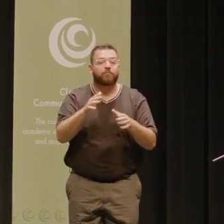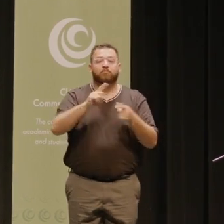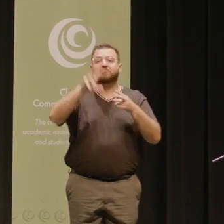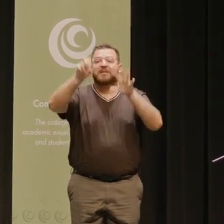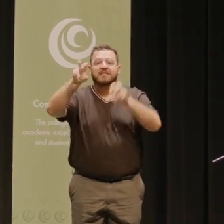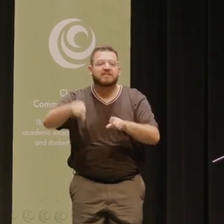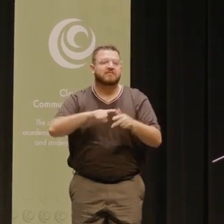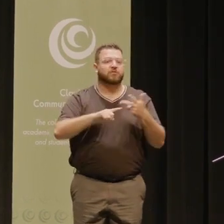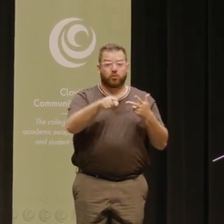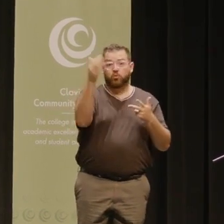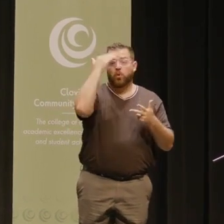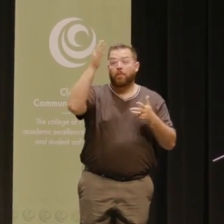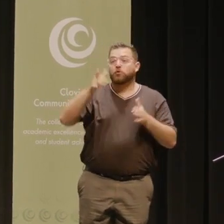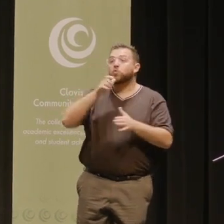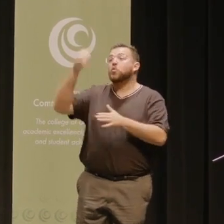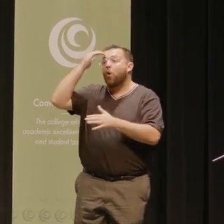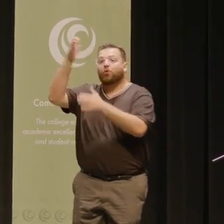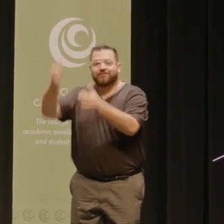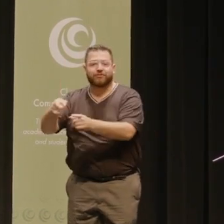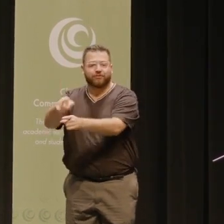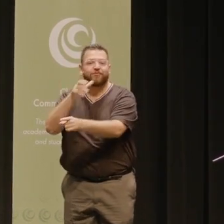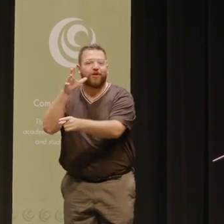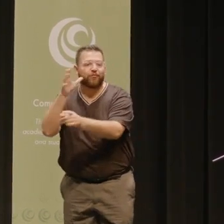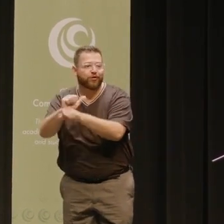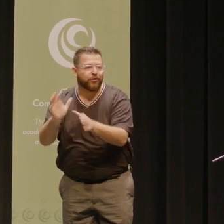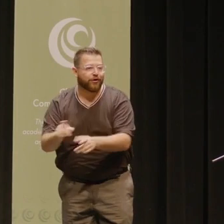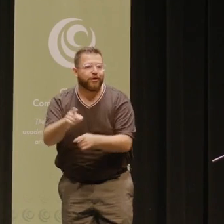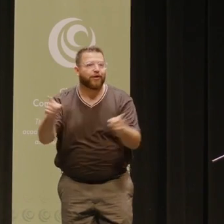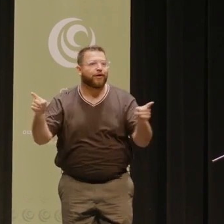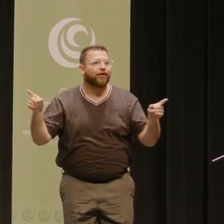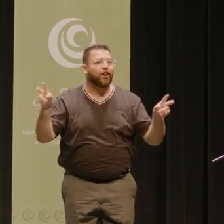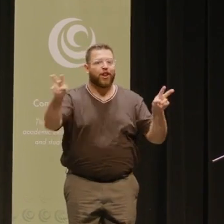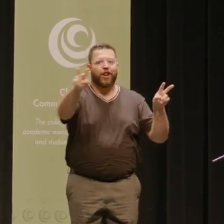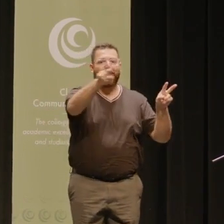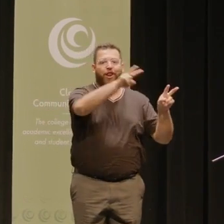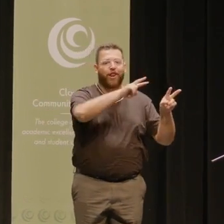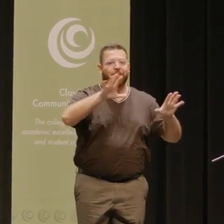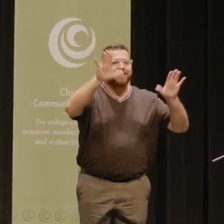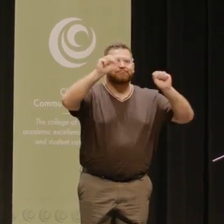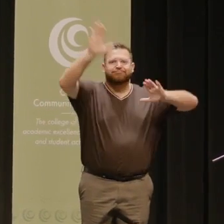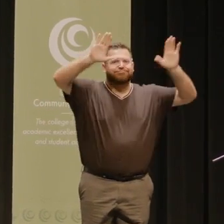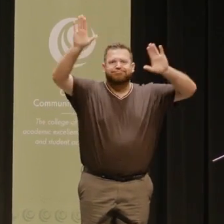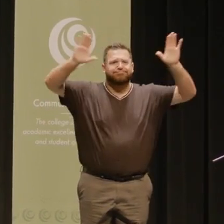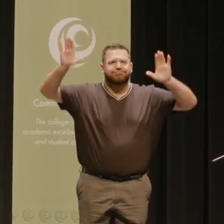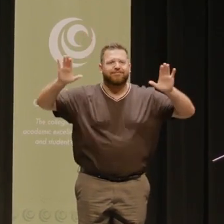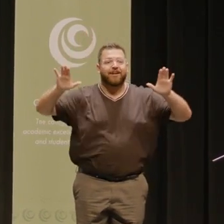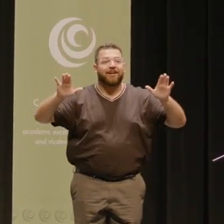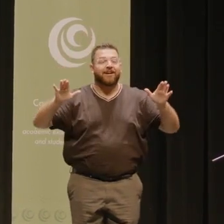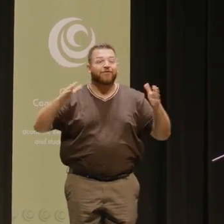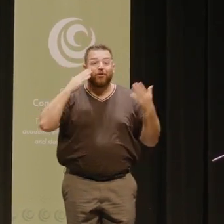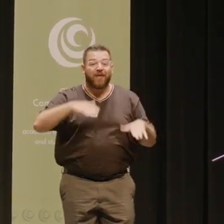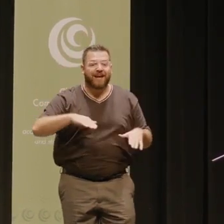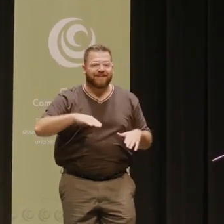worker. Look around. This is amazing. Look around, because I just want you to know that this would never